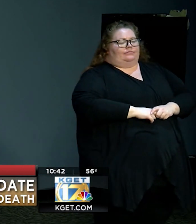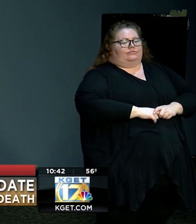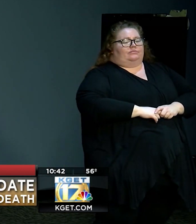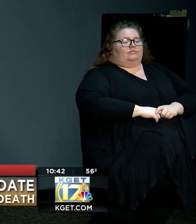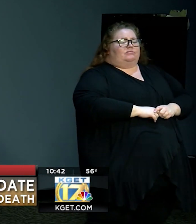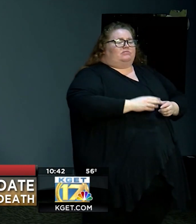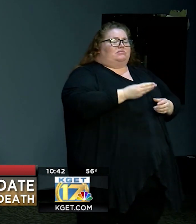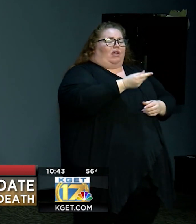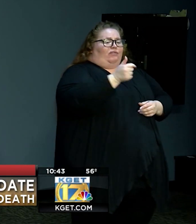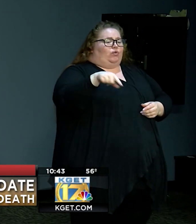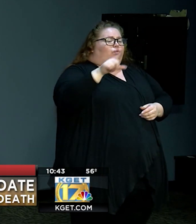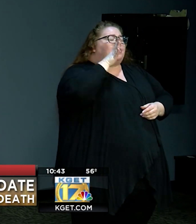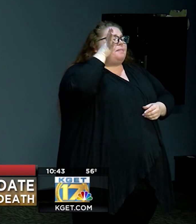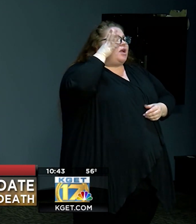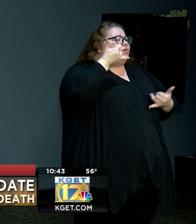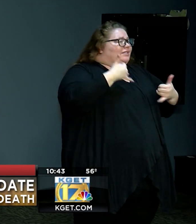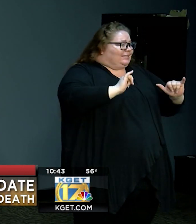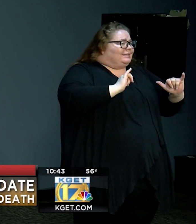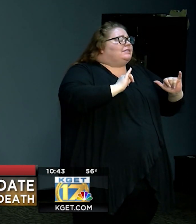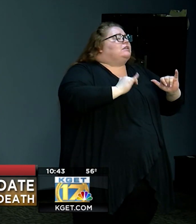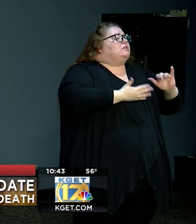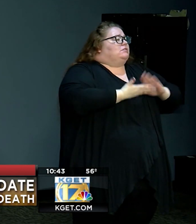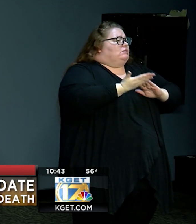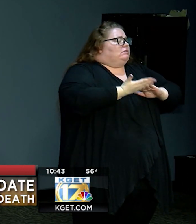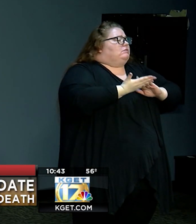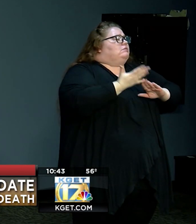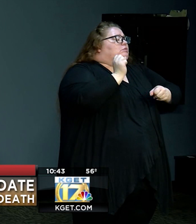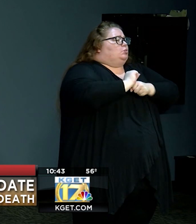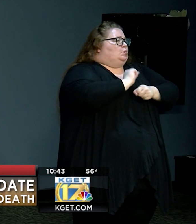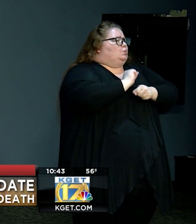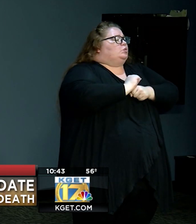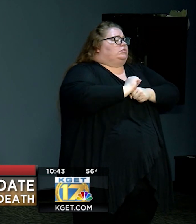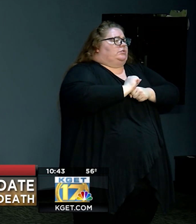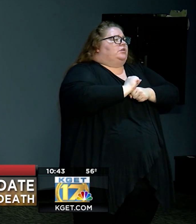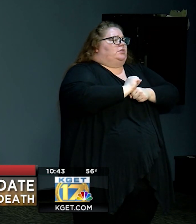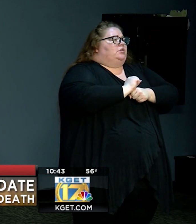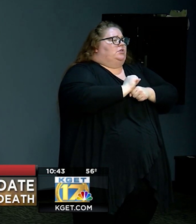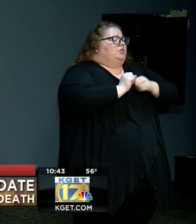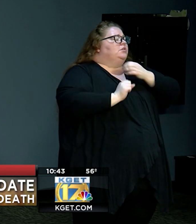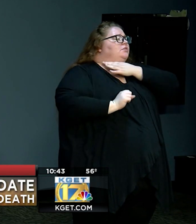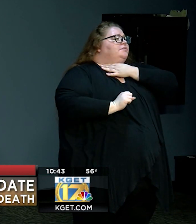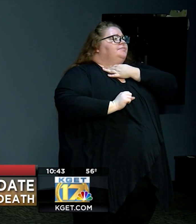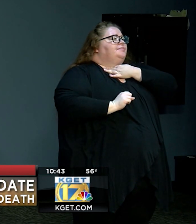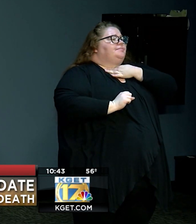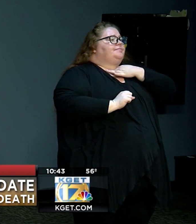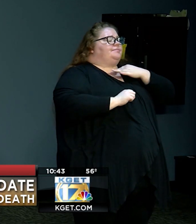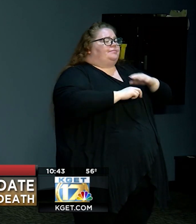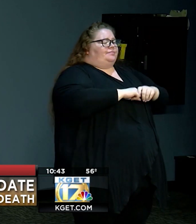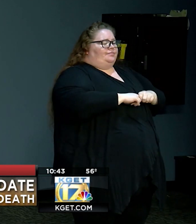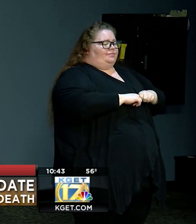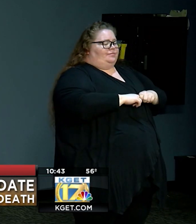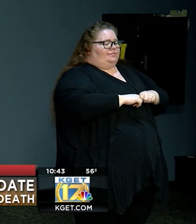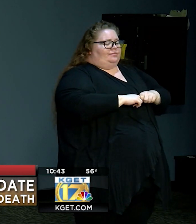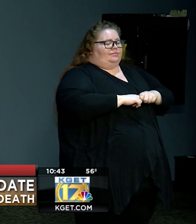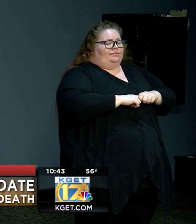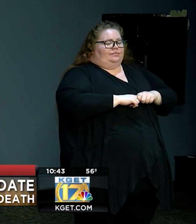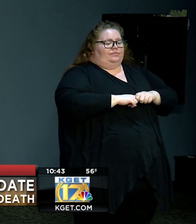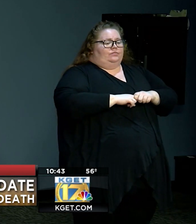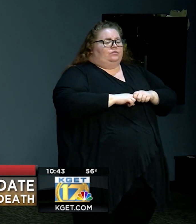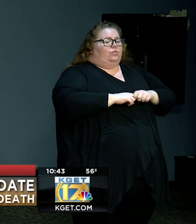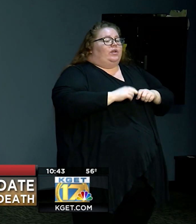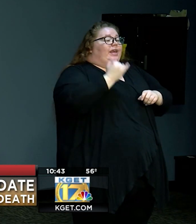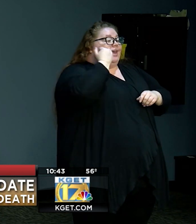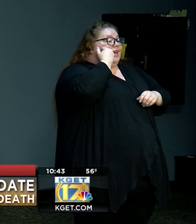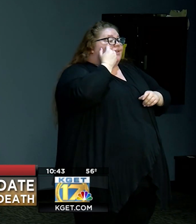community providing essential services. And as those change, we will increase the number of support